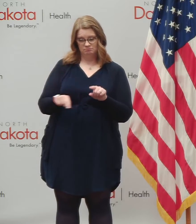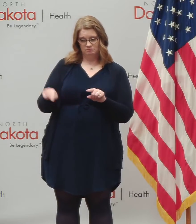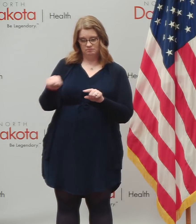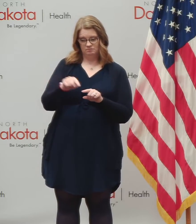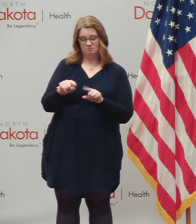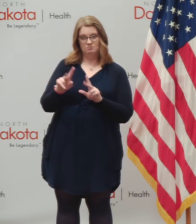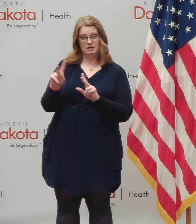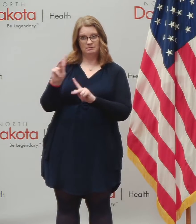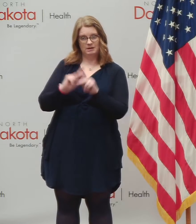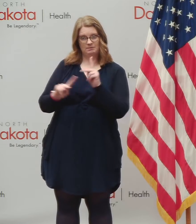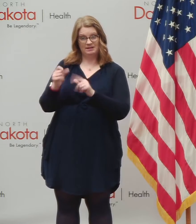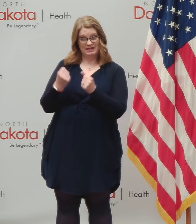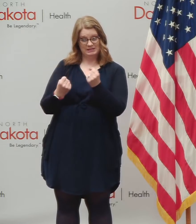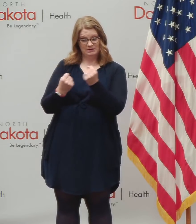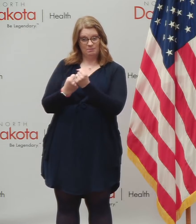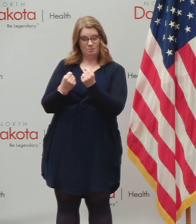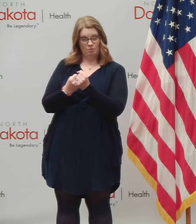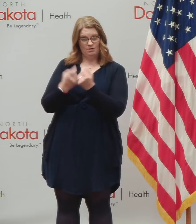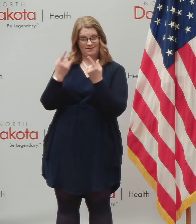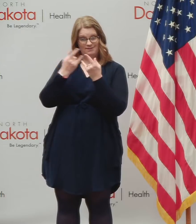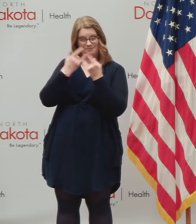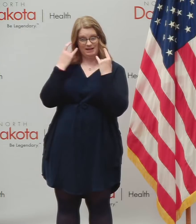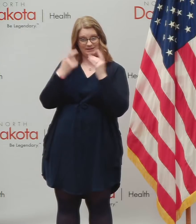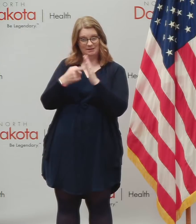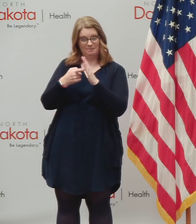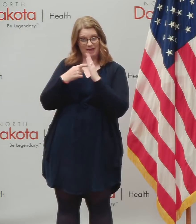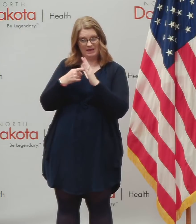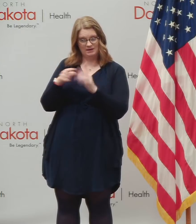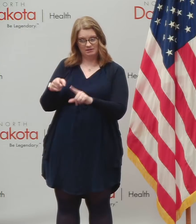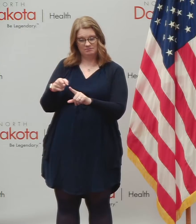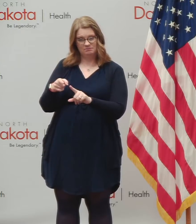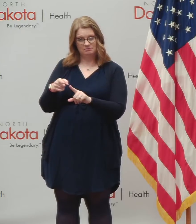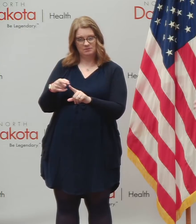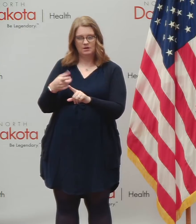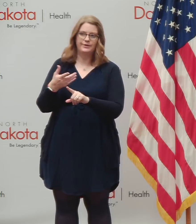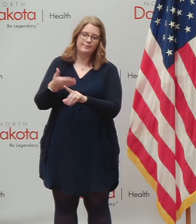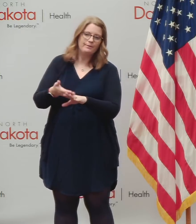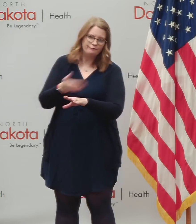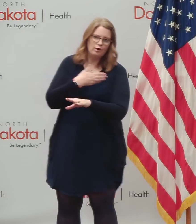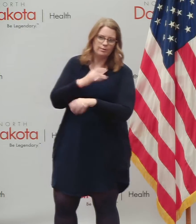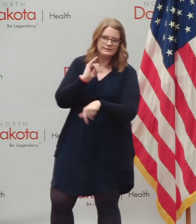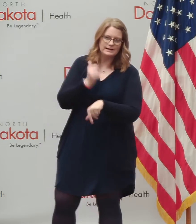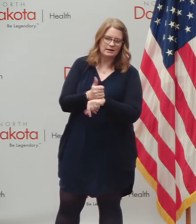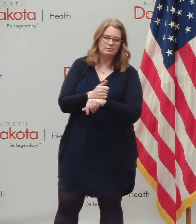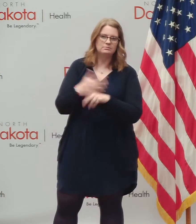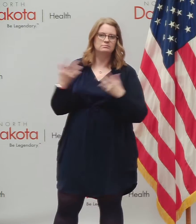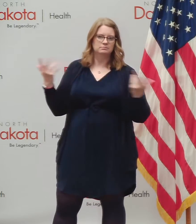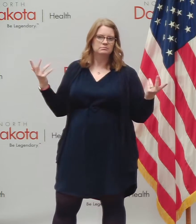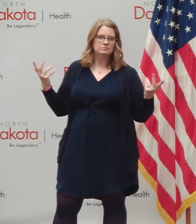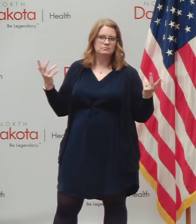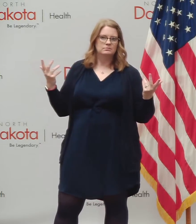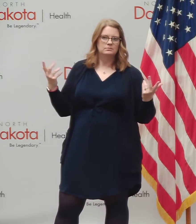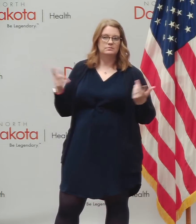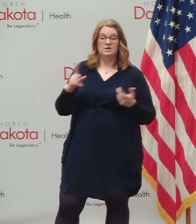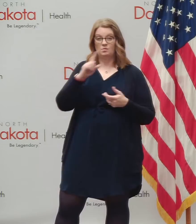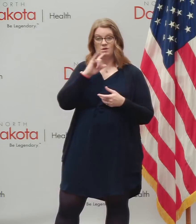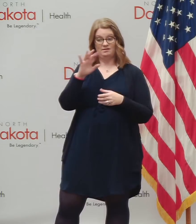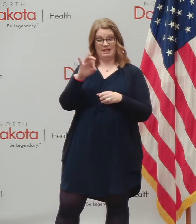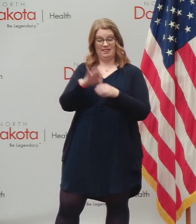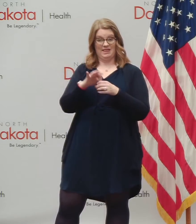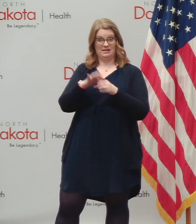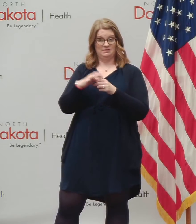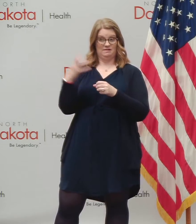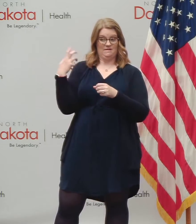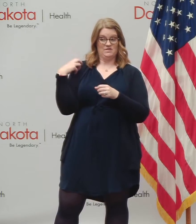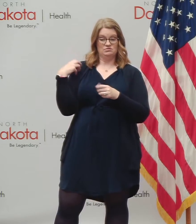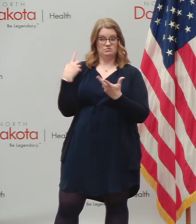folks that supported mask mandates before they put the mask mandate in, because it turns out, elected officials are the ones putting in